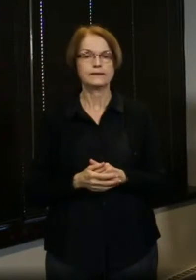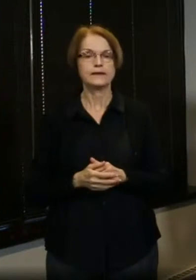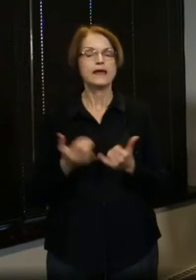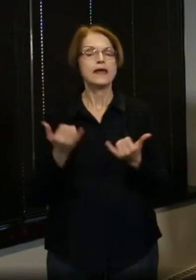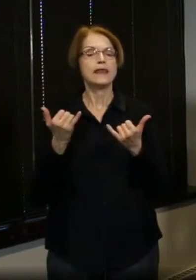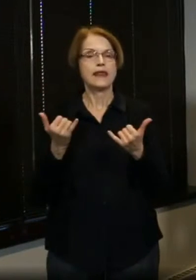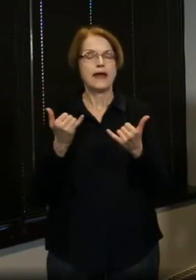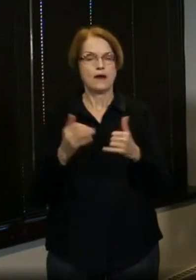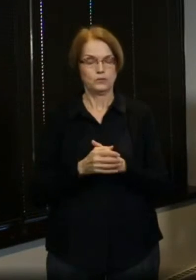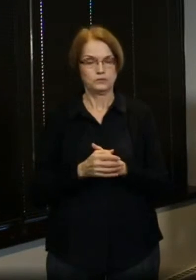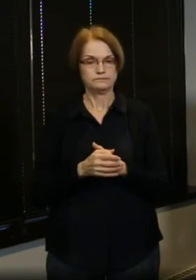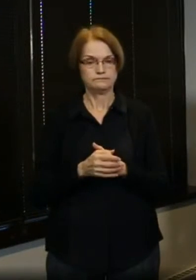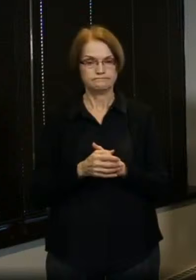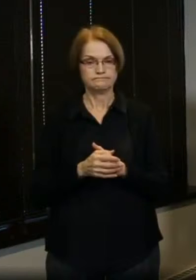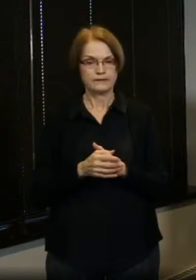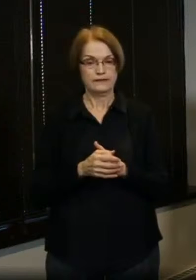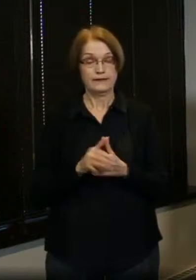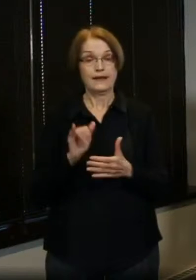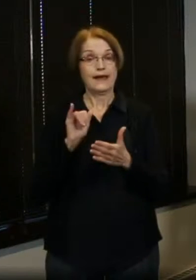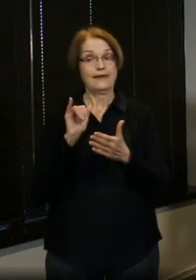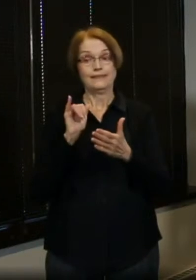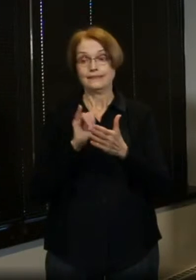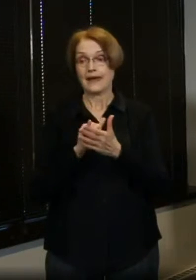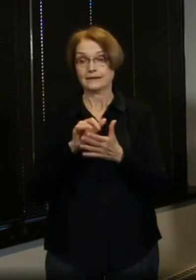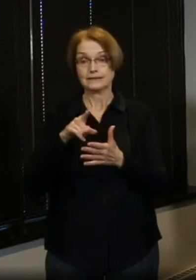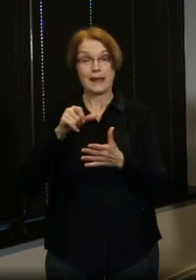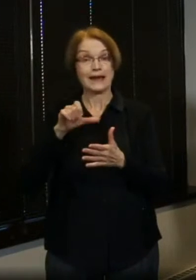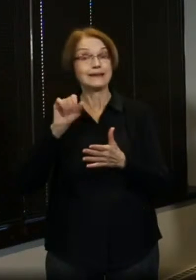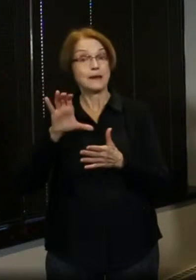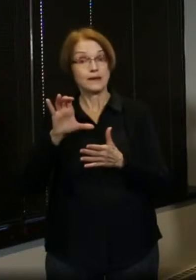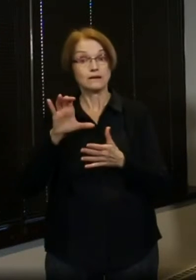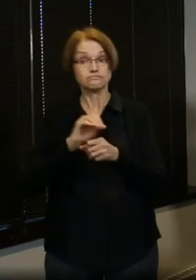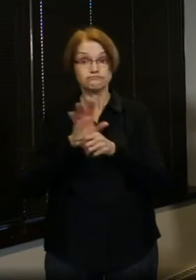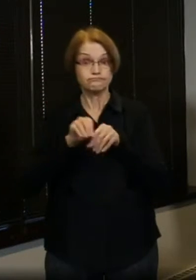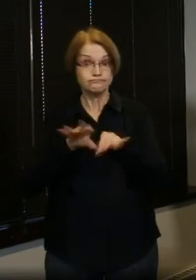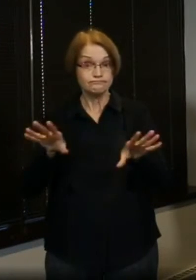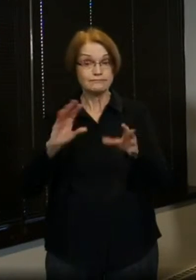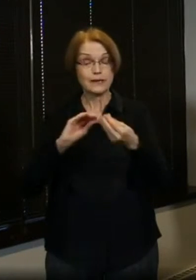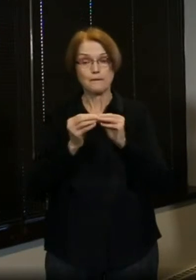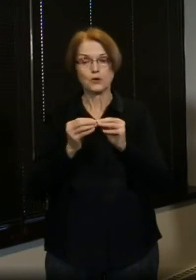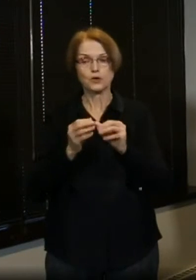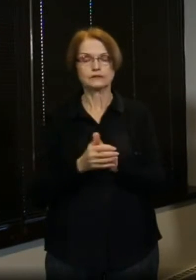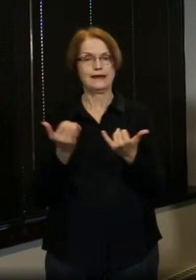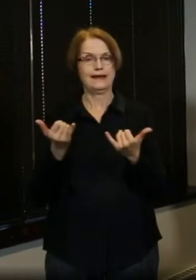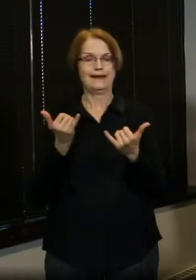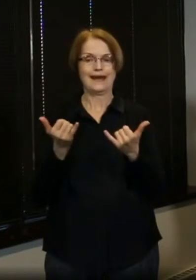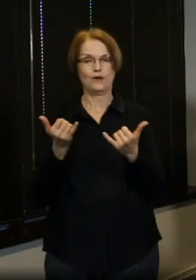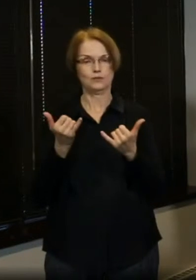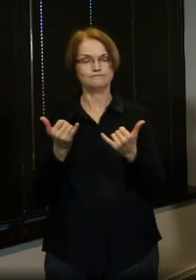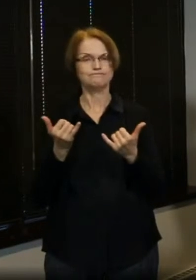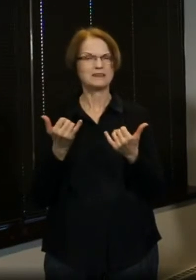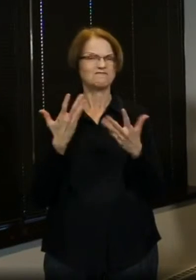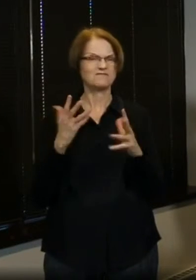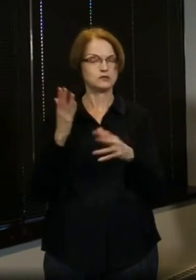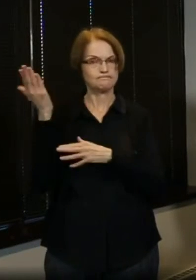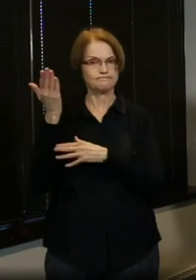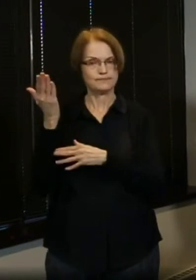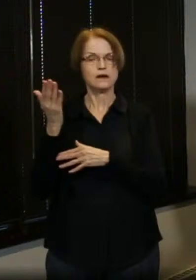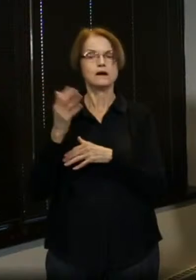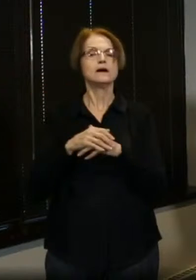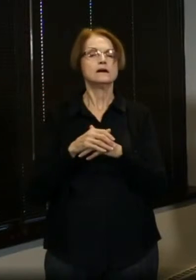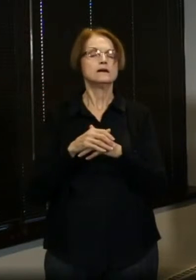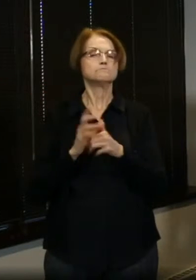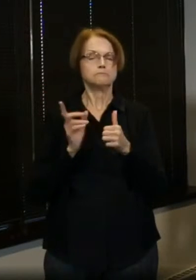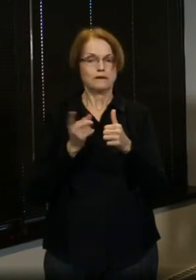Okay, so that's an update on where we are with the pandemic. So we're going to go ahead and close out now. But with a couple of words, it's